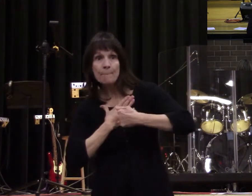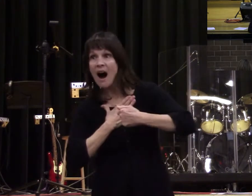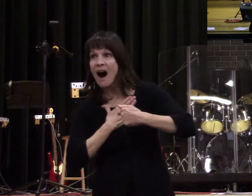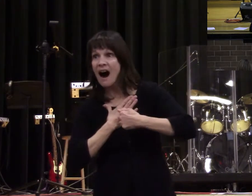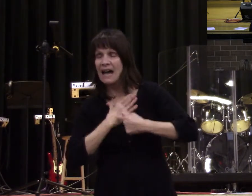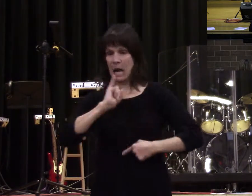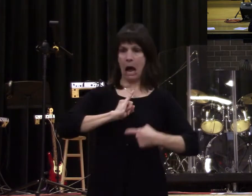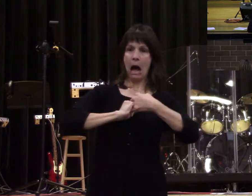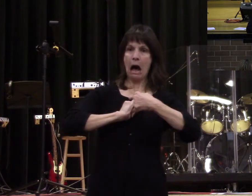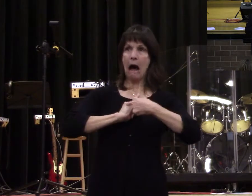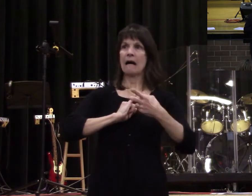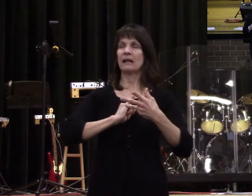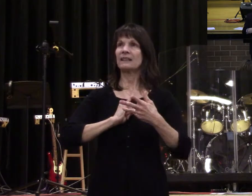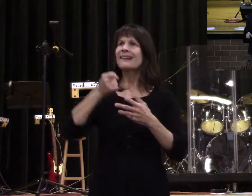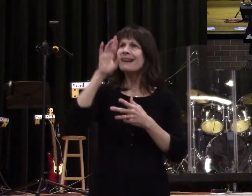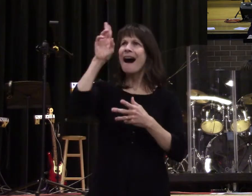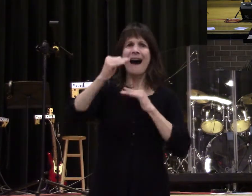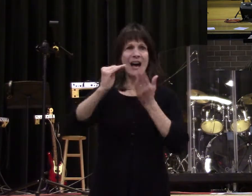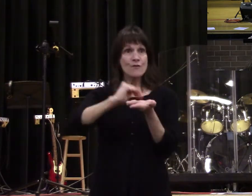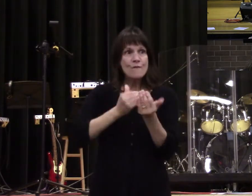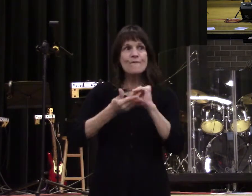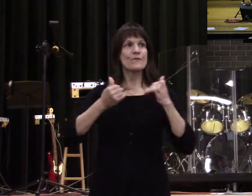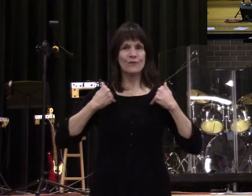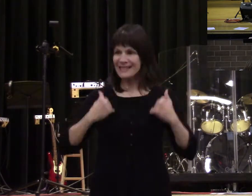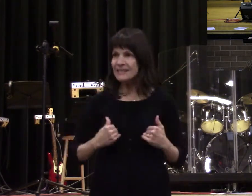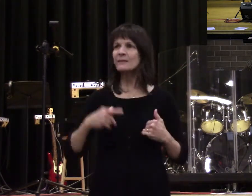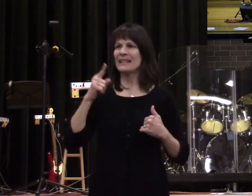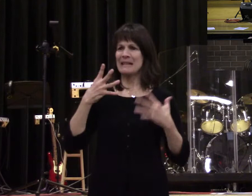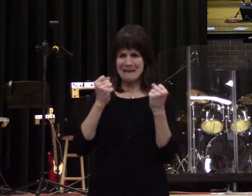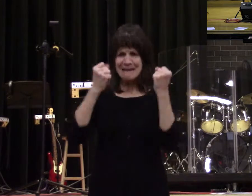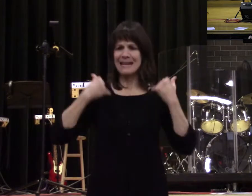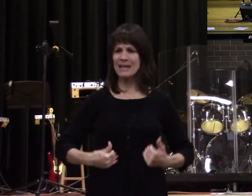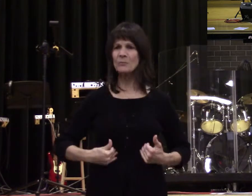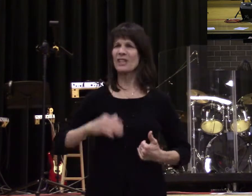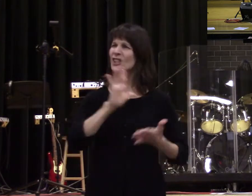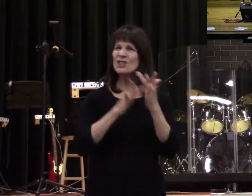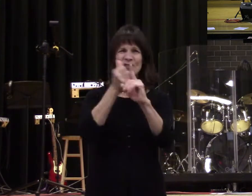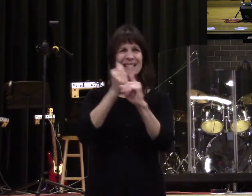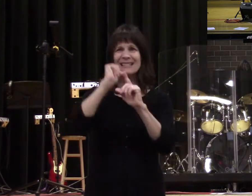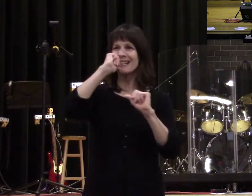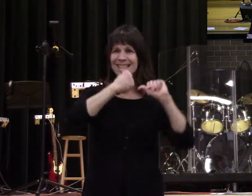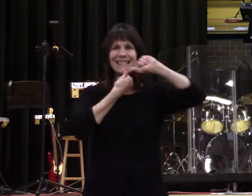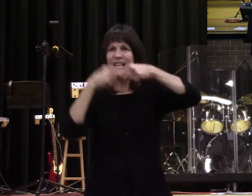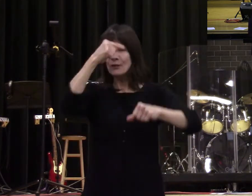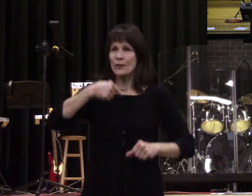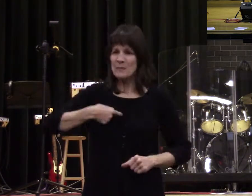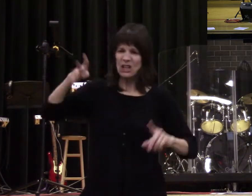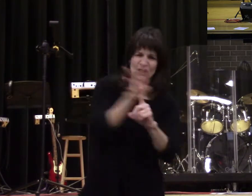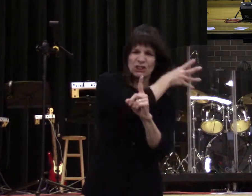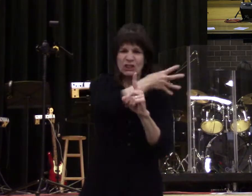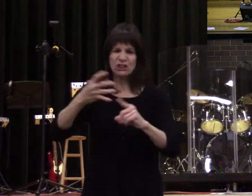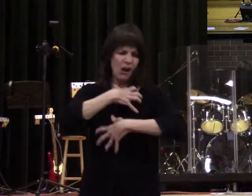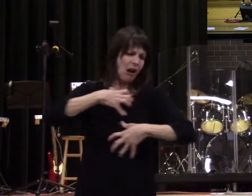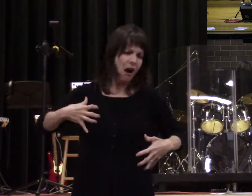blood washes me. He forgives me. He heals me. He suffered for me. Jesus suffered for me. Hallelujah. Jesus